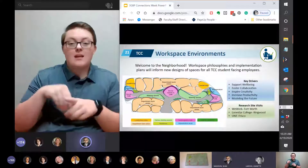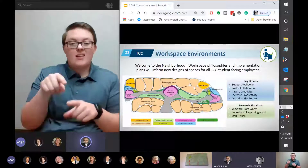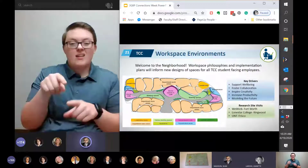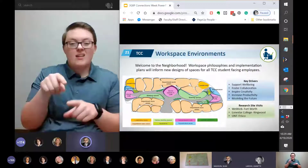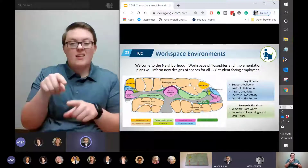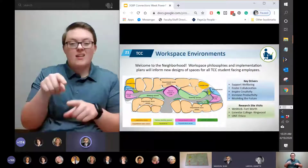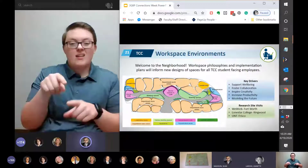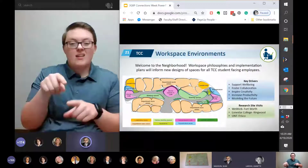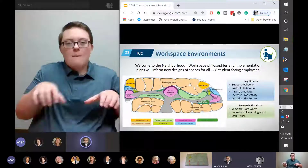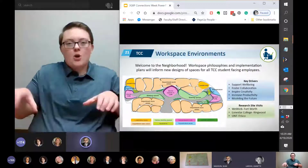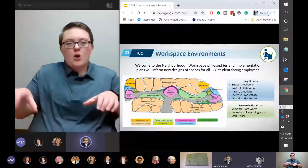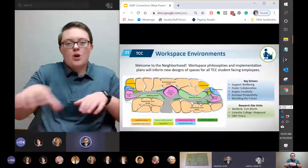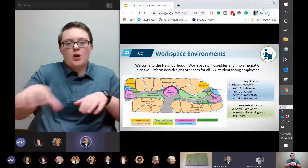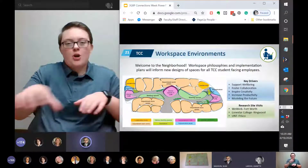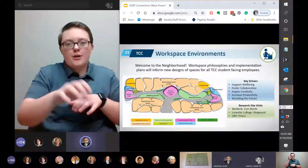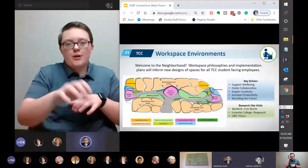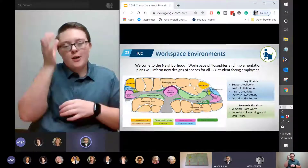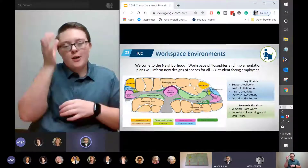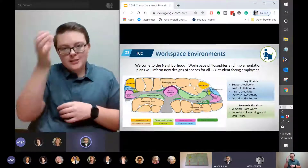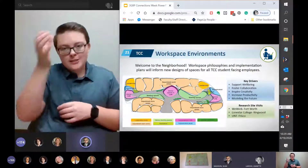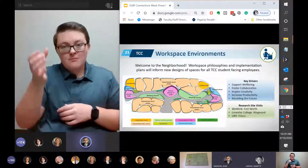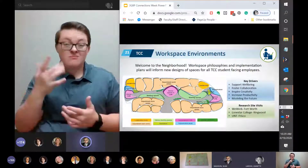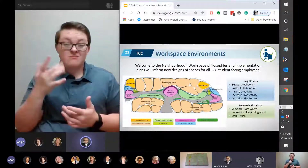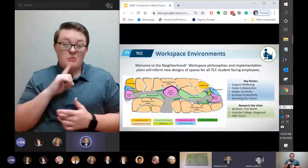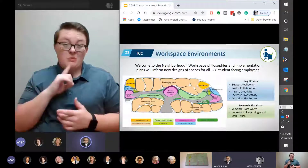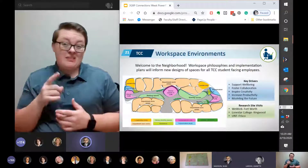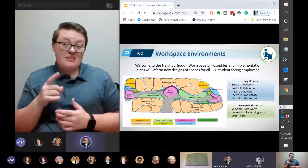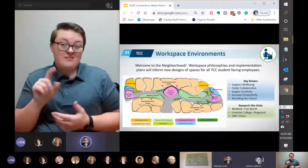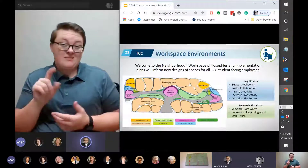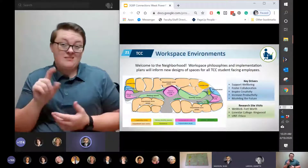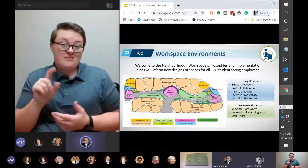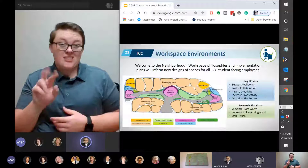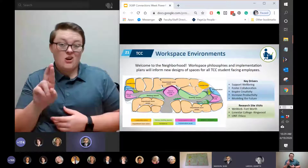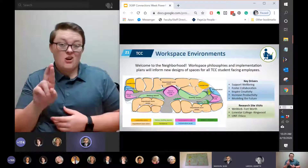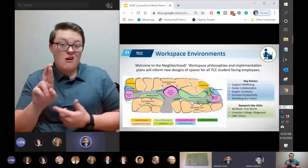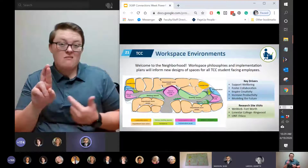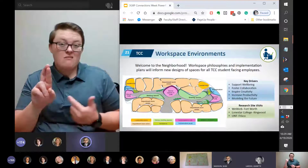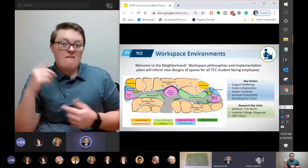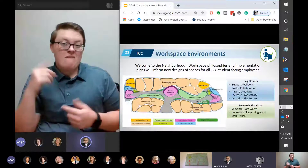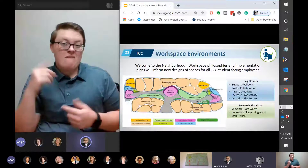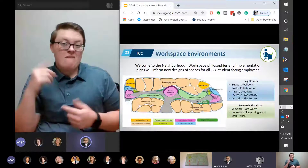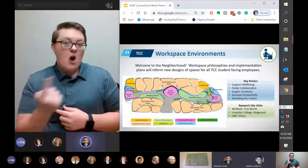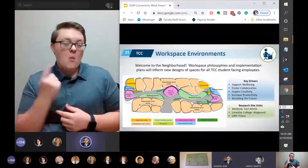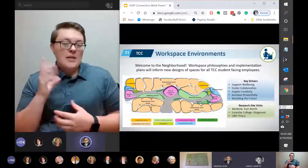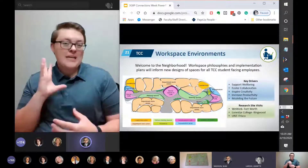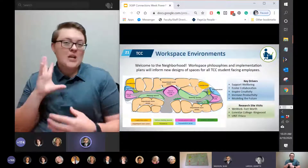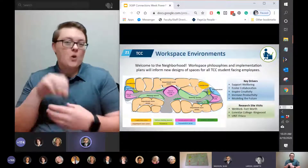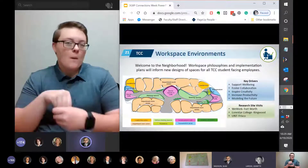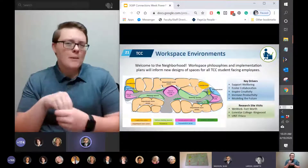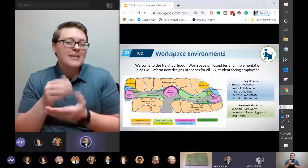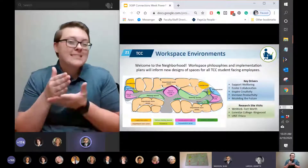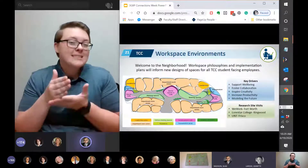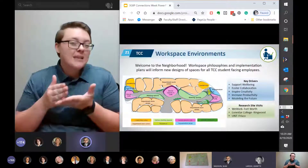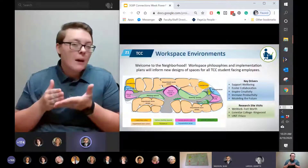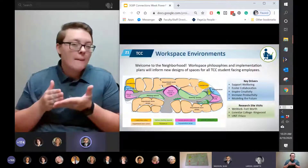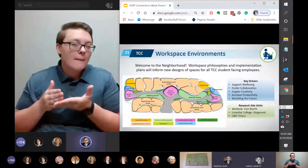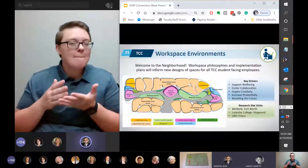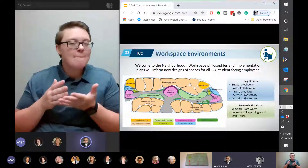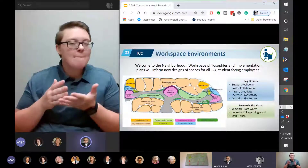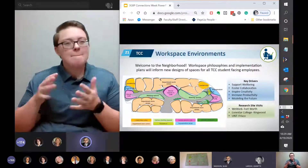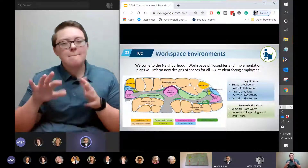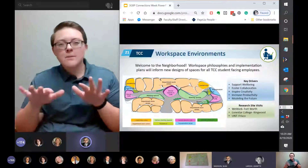concept. Technically, TR has always incorporated some semblance